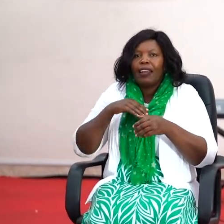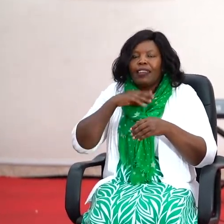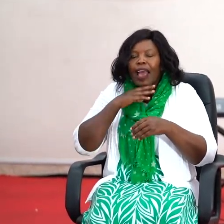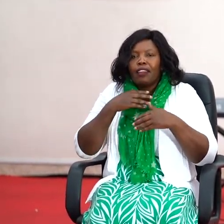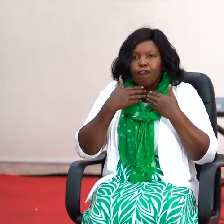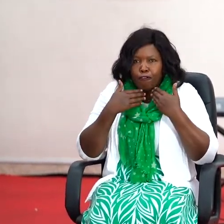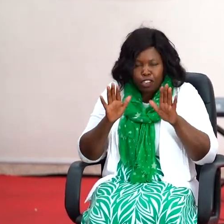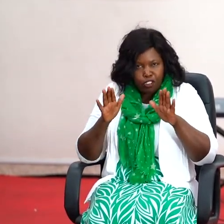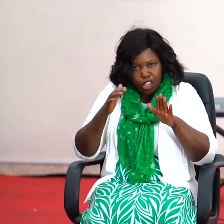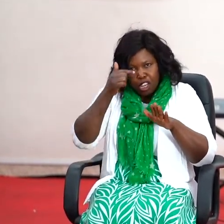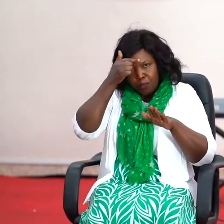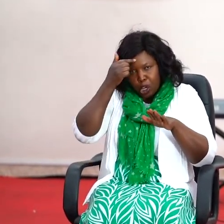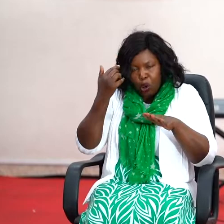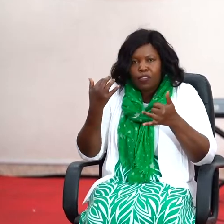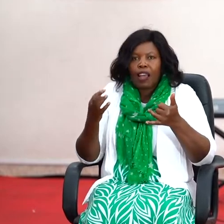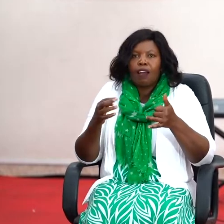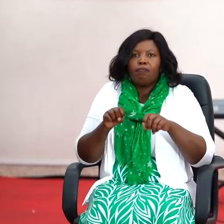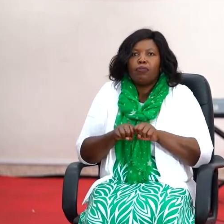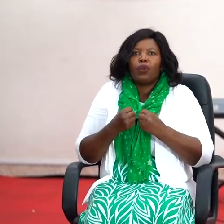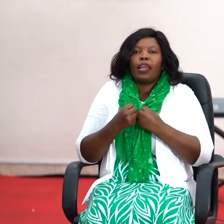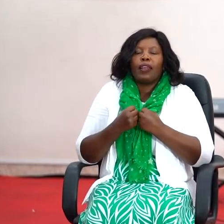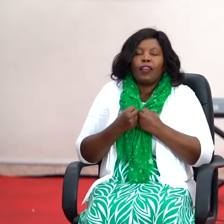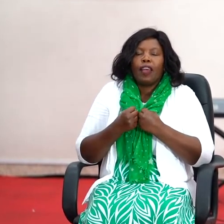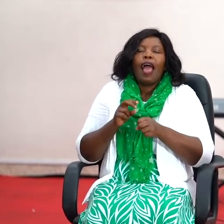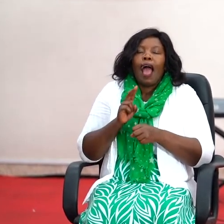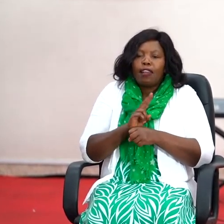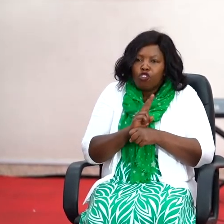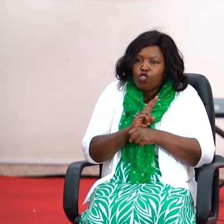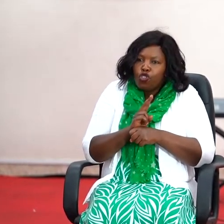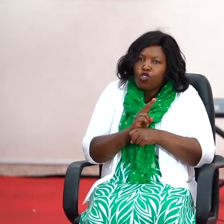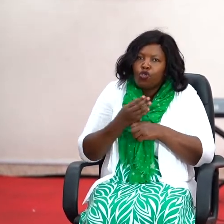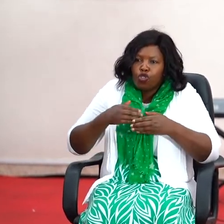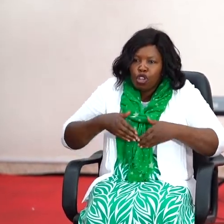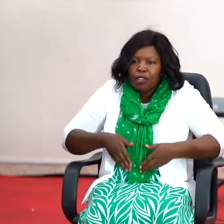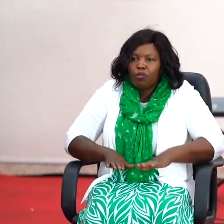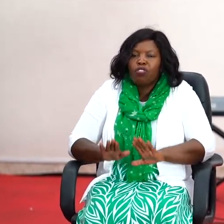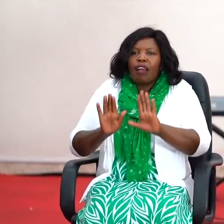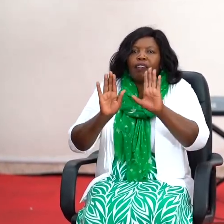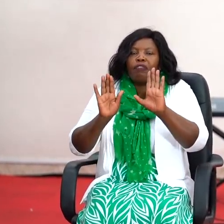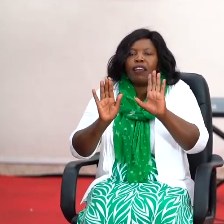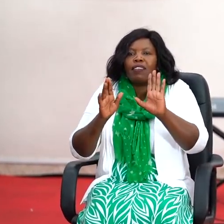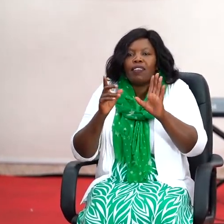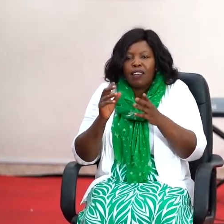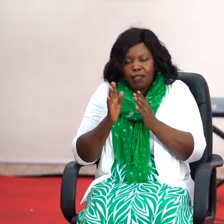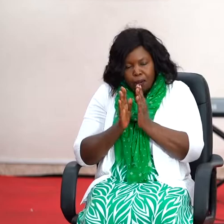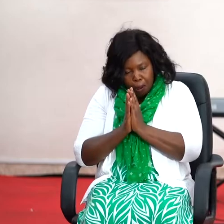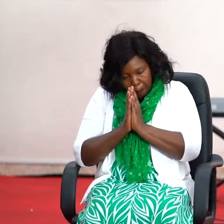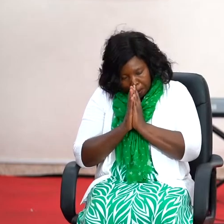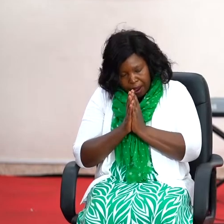a plague had broken out on the people. And they used to sacrifice at times and also pray prayers